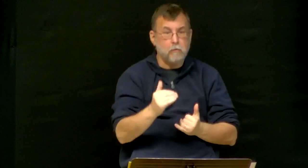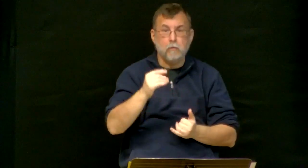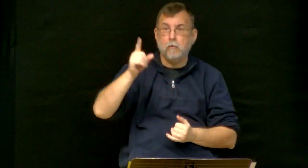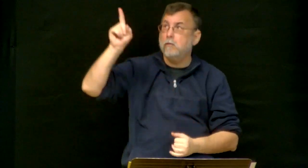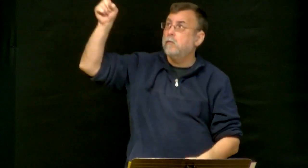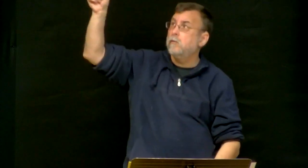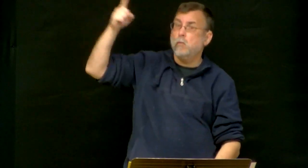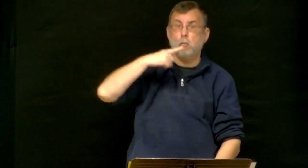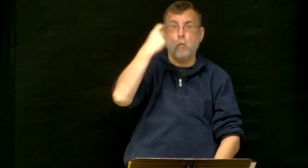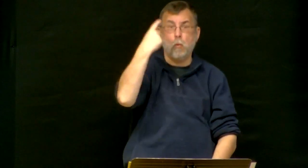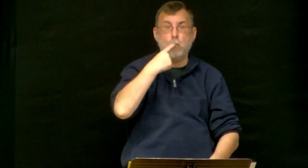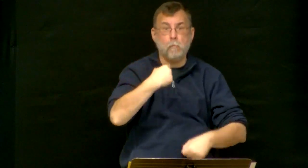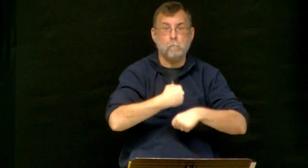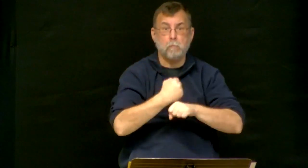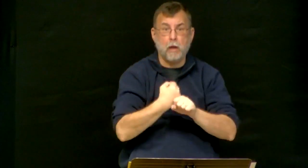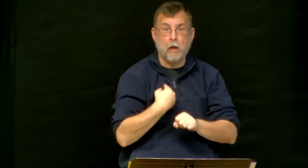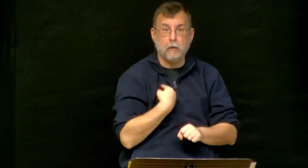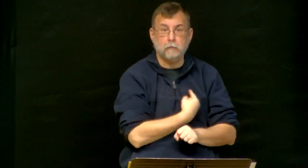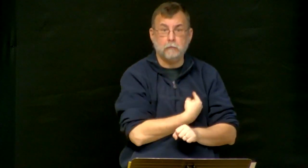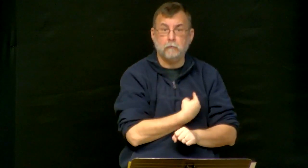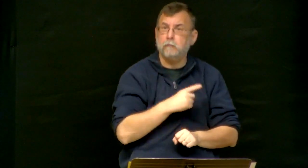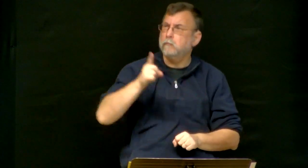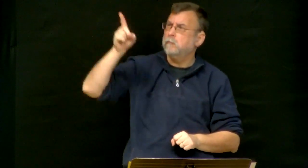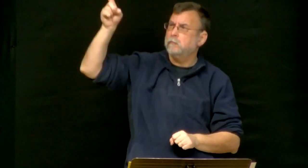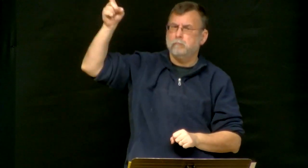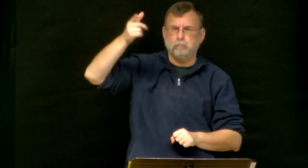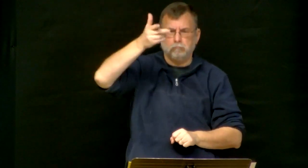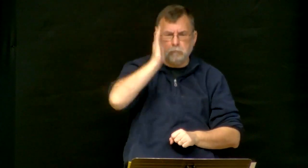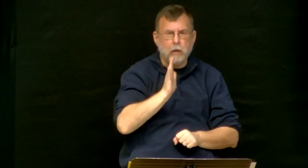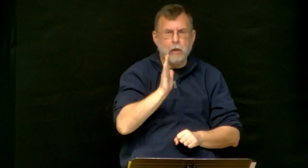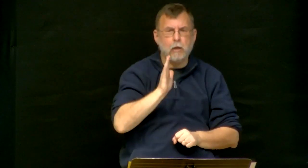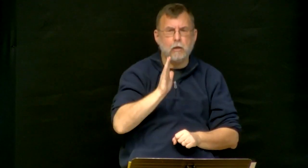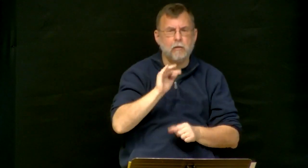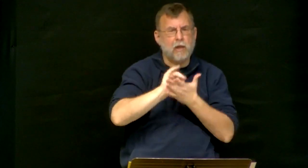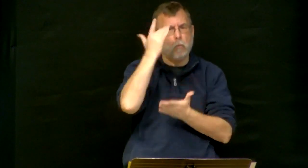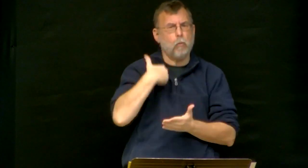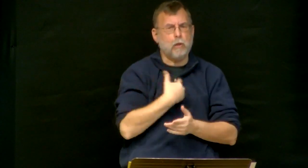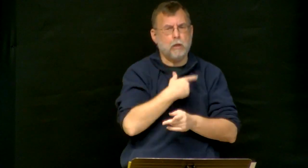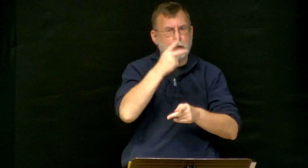And now, next, he who made us, God.